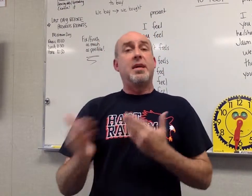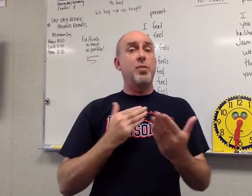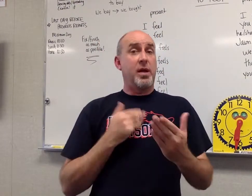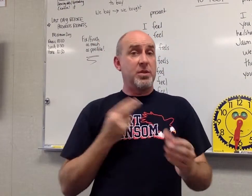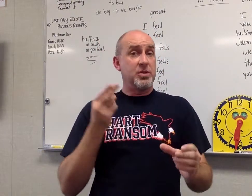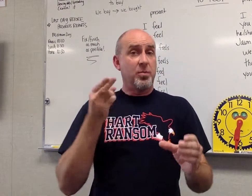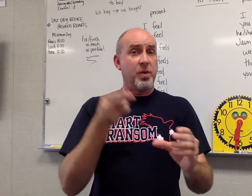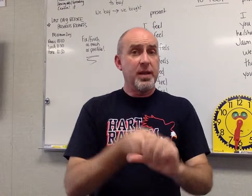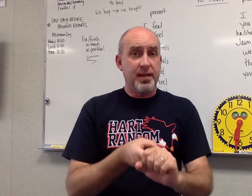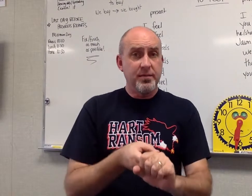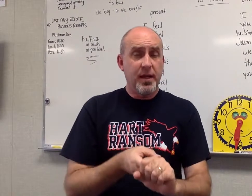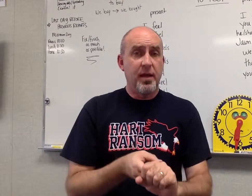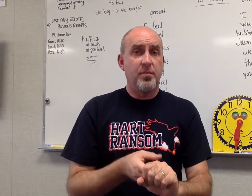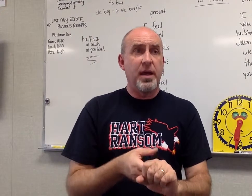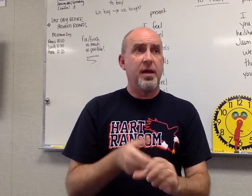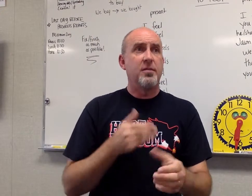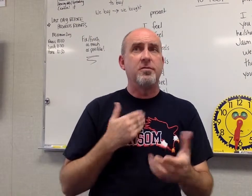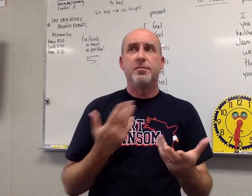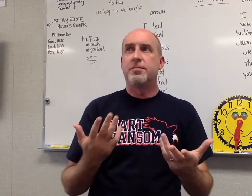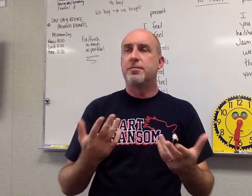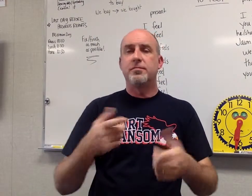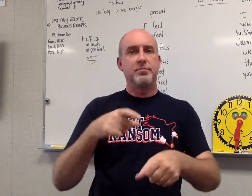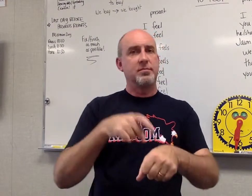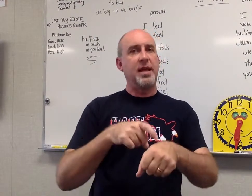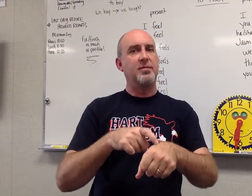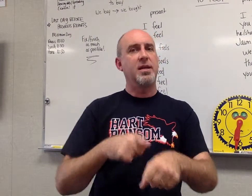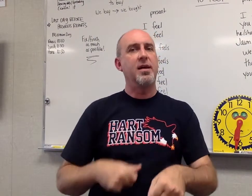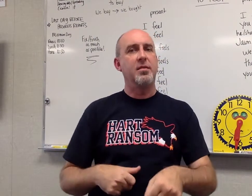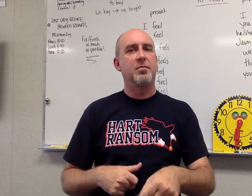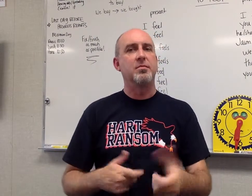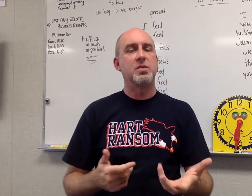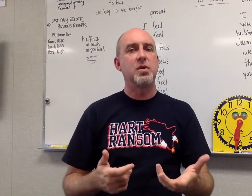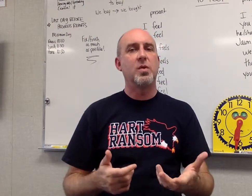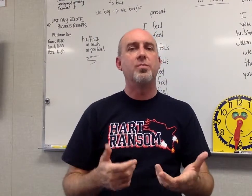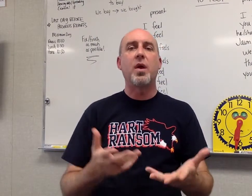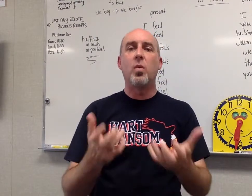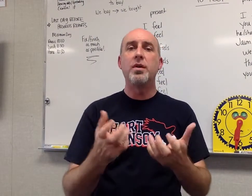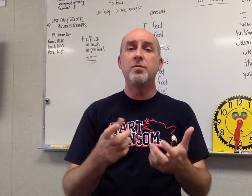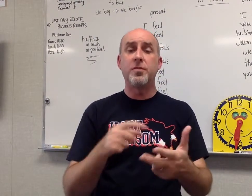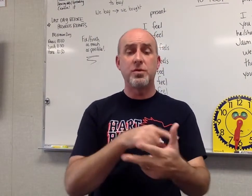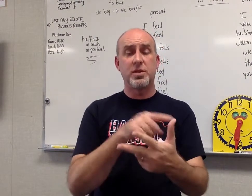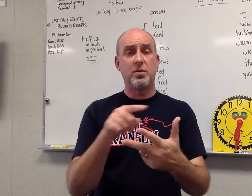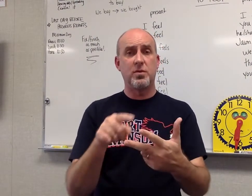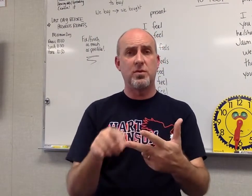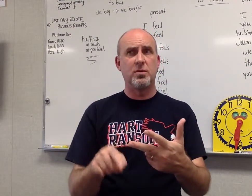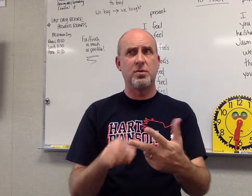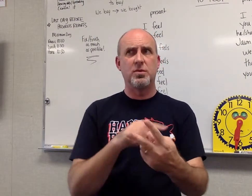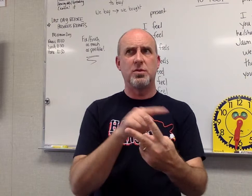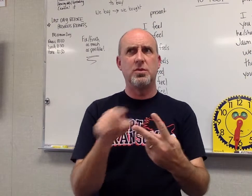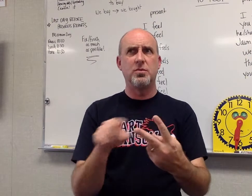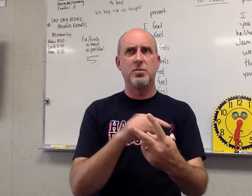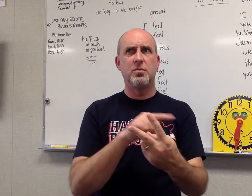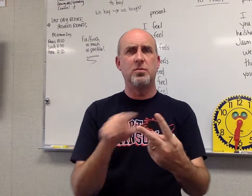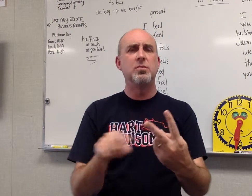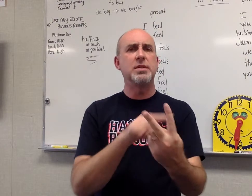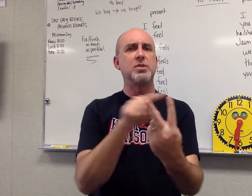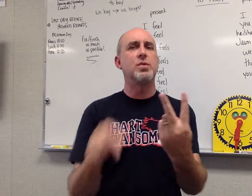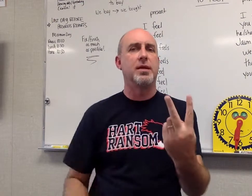Anyway, I'm going to jump right in. I have time. So I wanted first, there were we'll say two